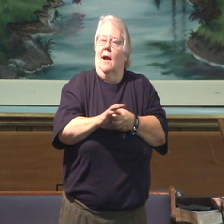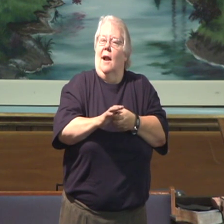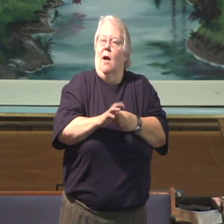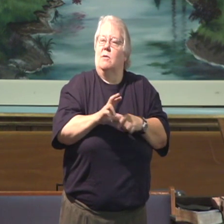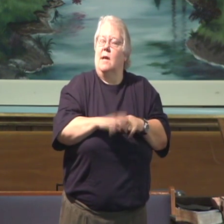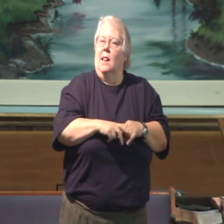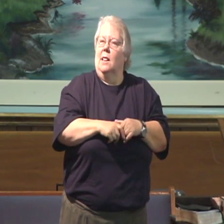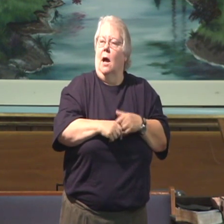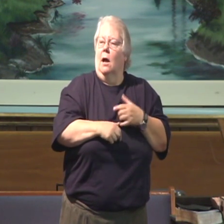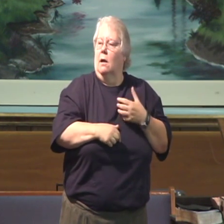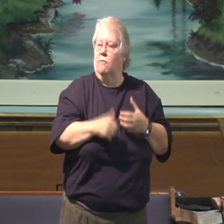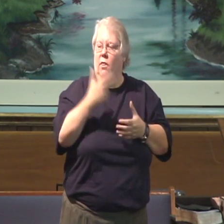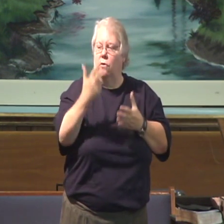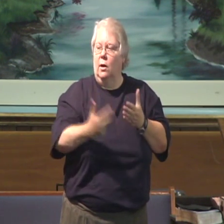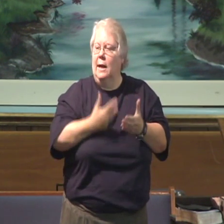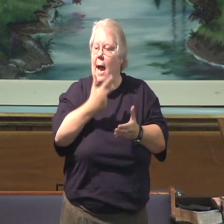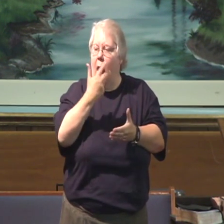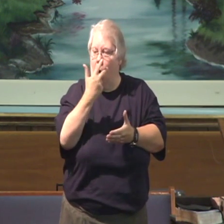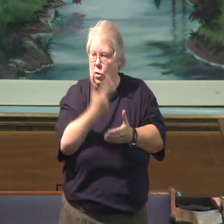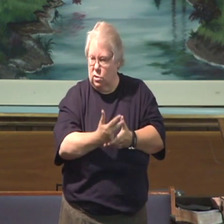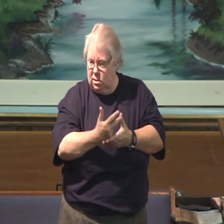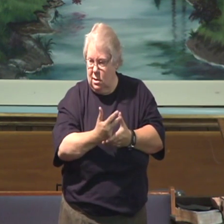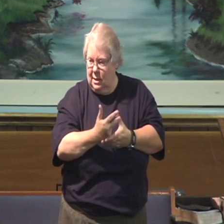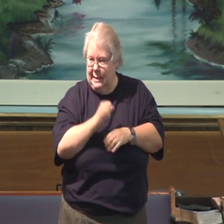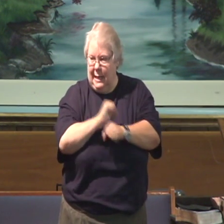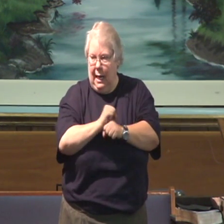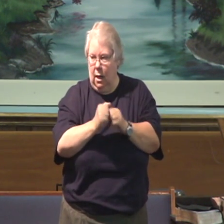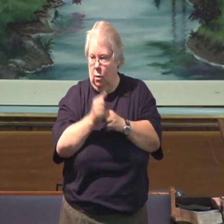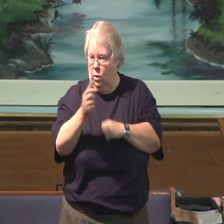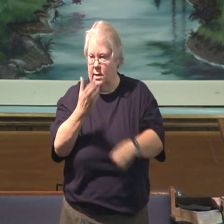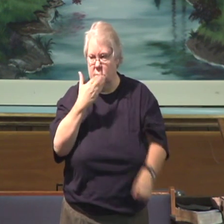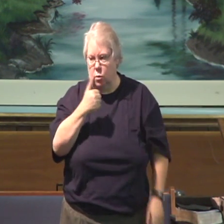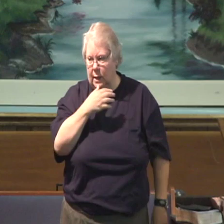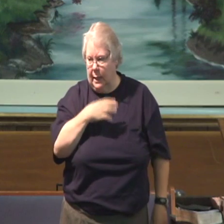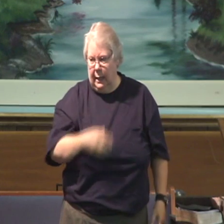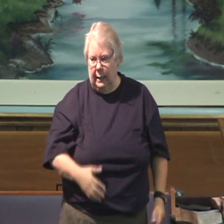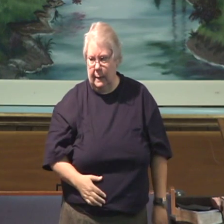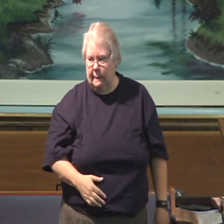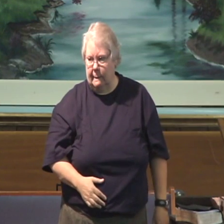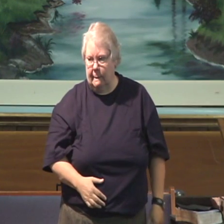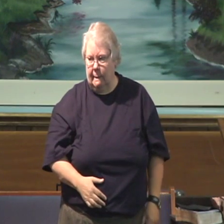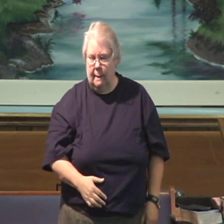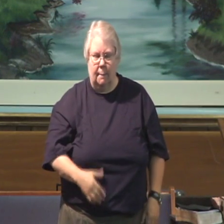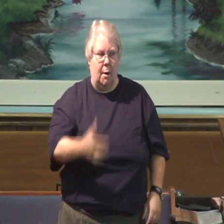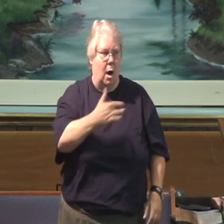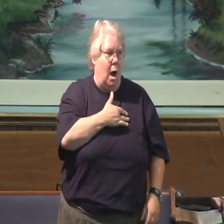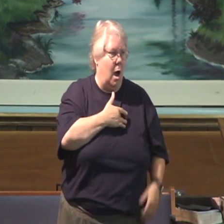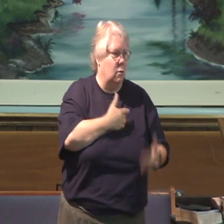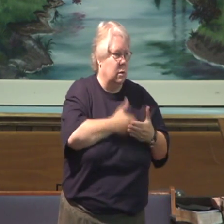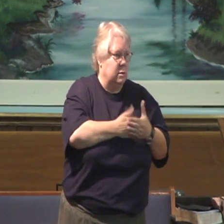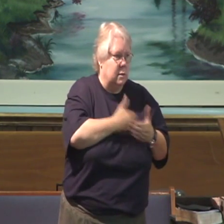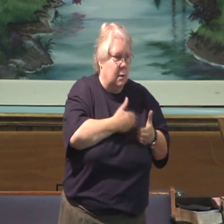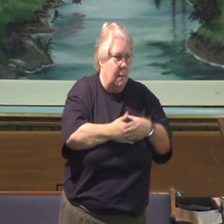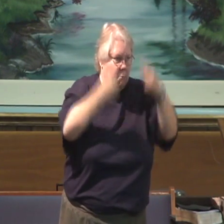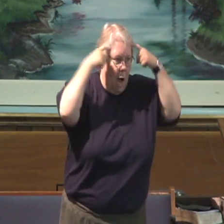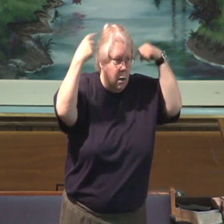And I was sitting there for 3 hours dealing with this green letter. My heart was, my mind